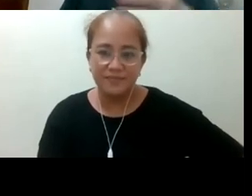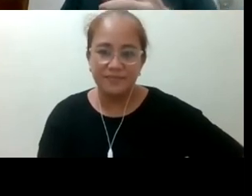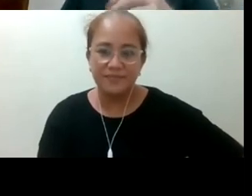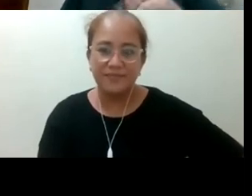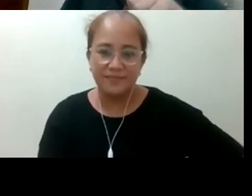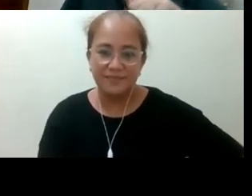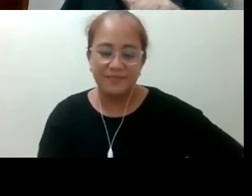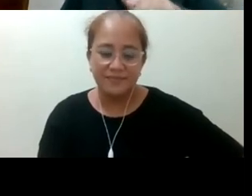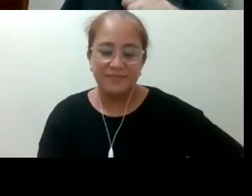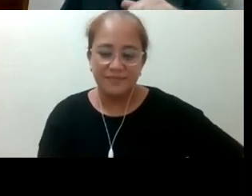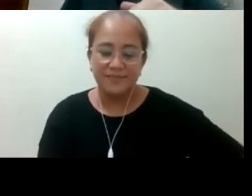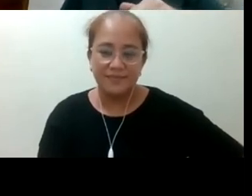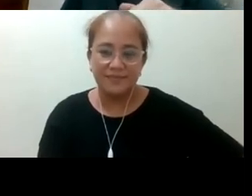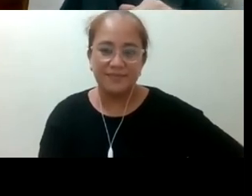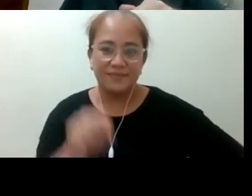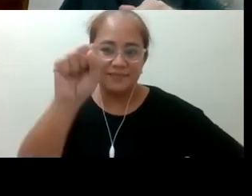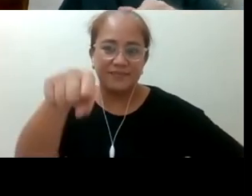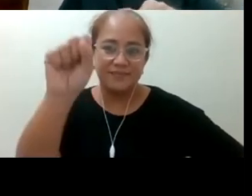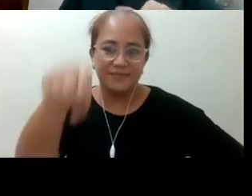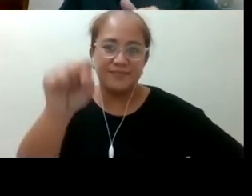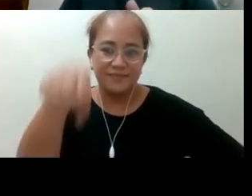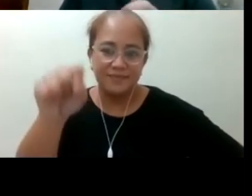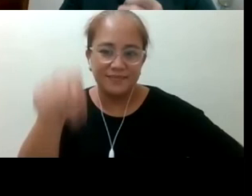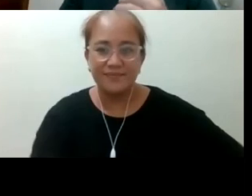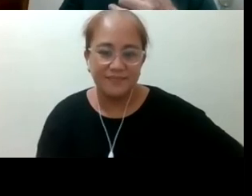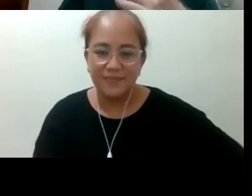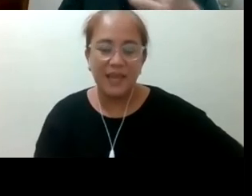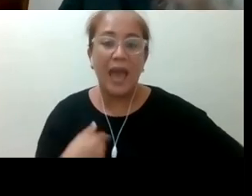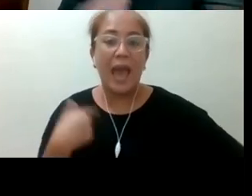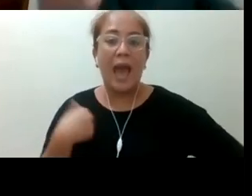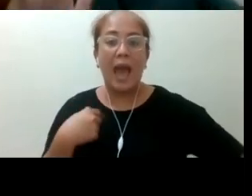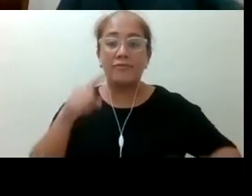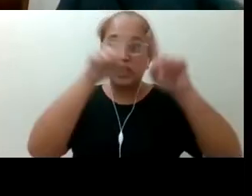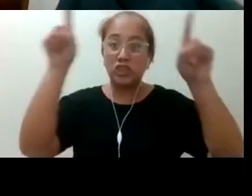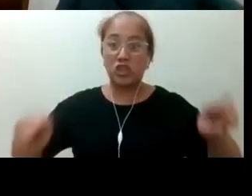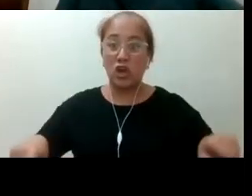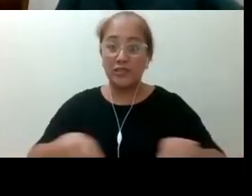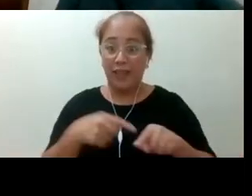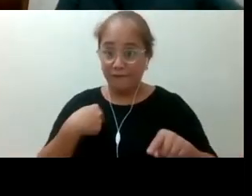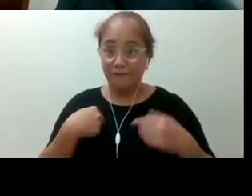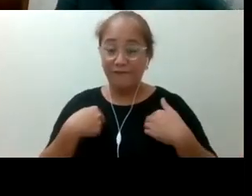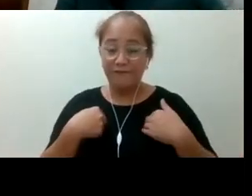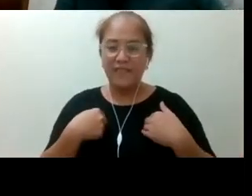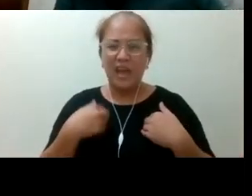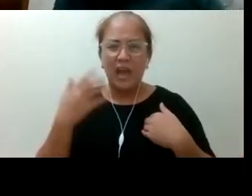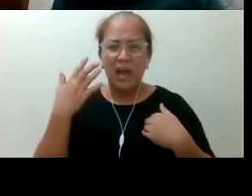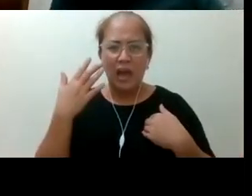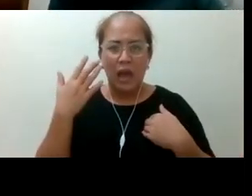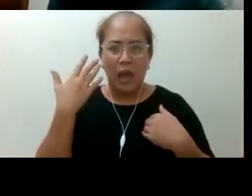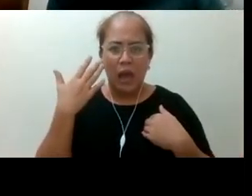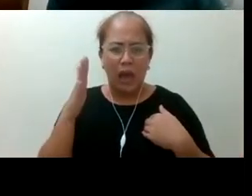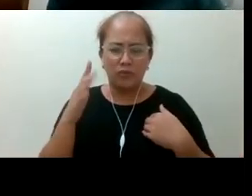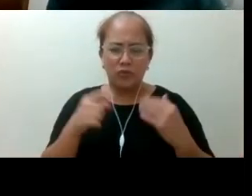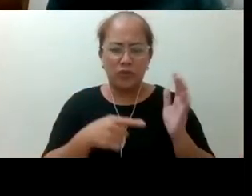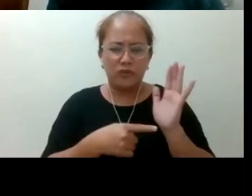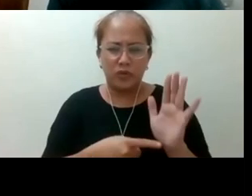out. Yes, yes, yes. And I have a chart here. I'm not sure I should show it to you, but I'll show